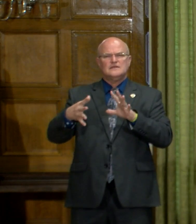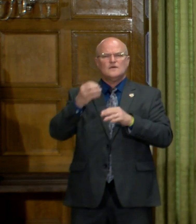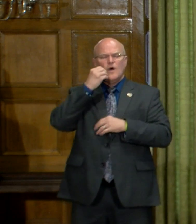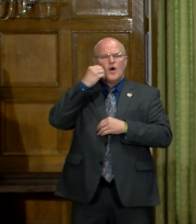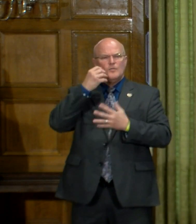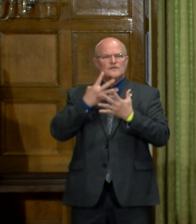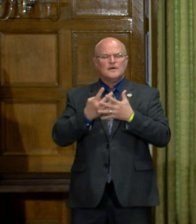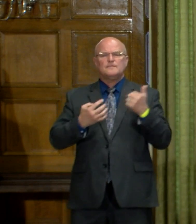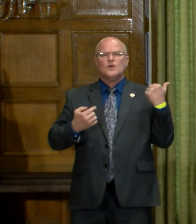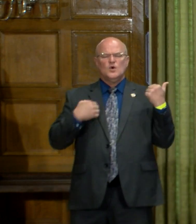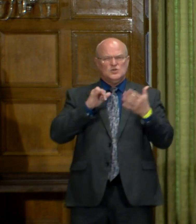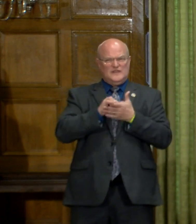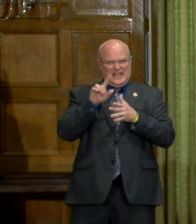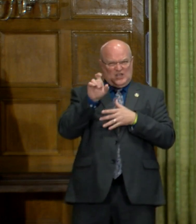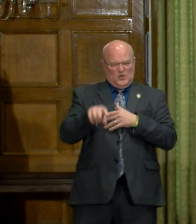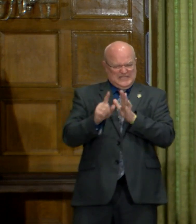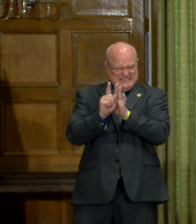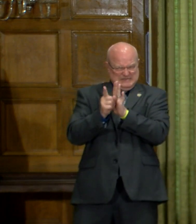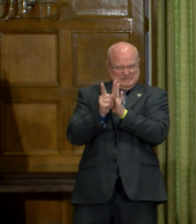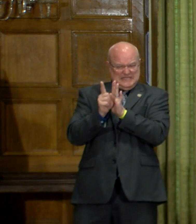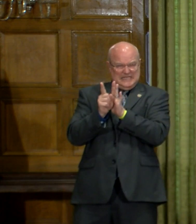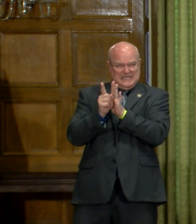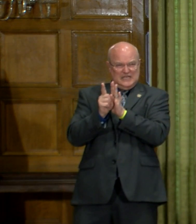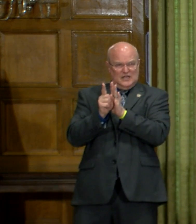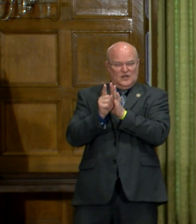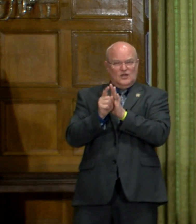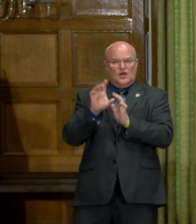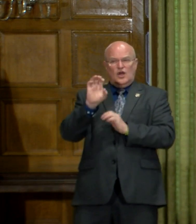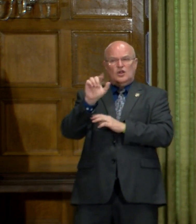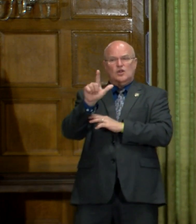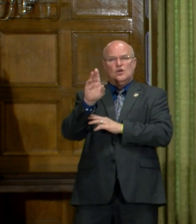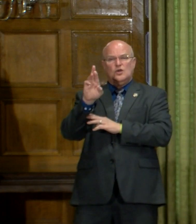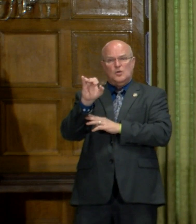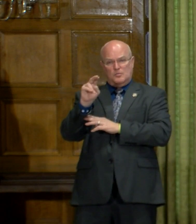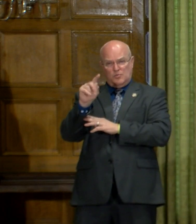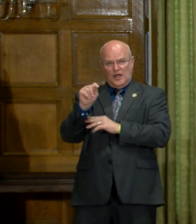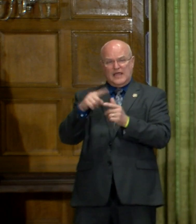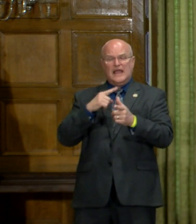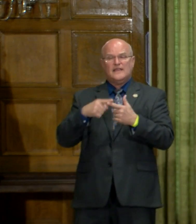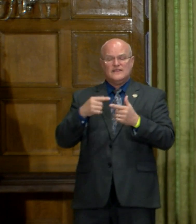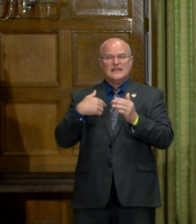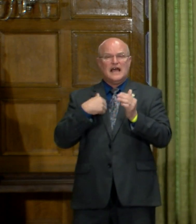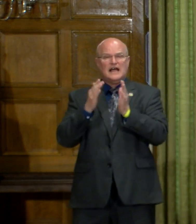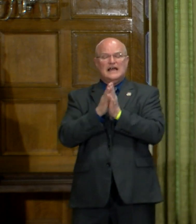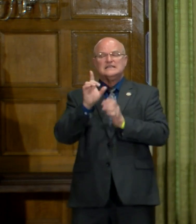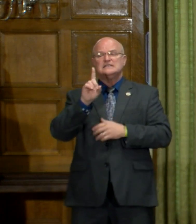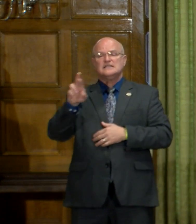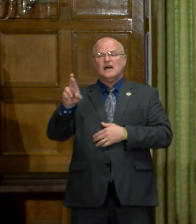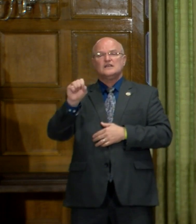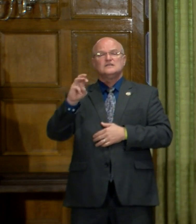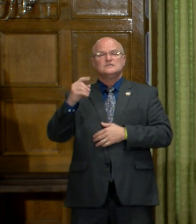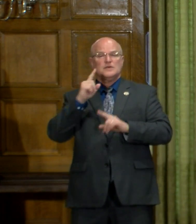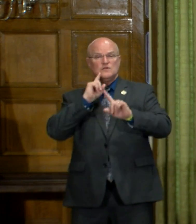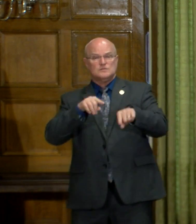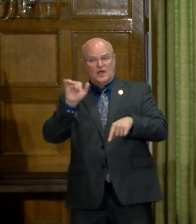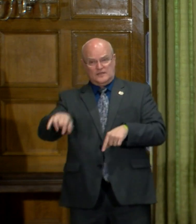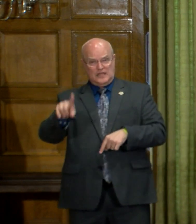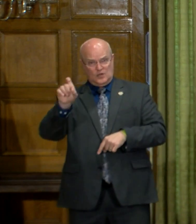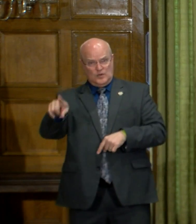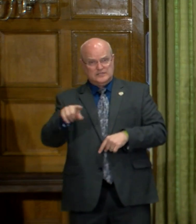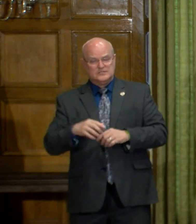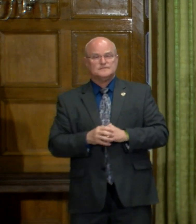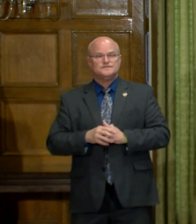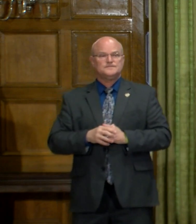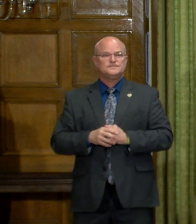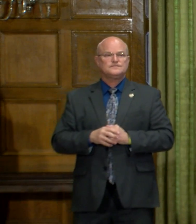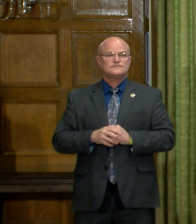confinement? Okay, we're going to do that question in just a second. We're going to do Colonel Bryant, and then I'll ask Dr. Nate Smith to respond to that one.